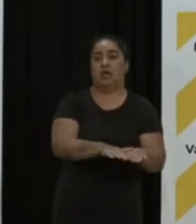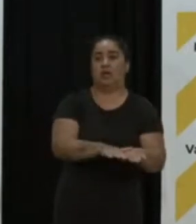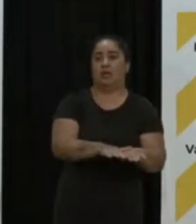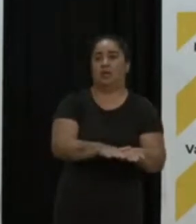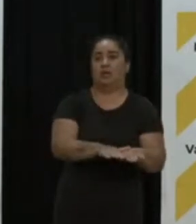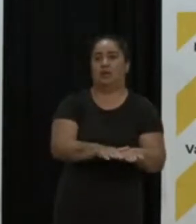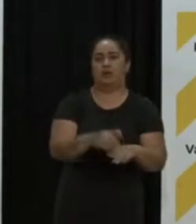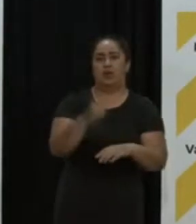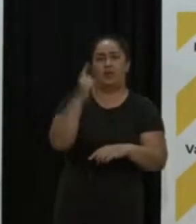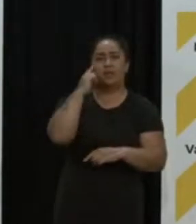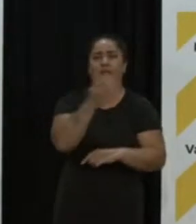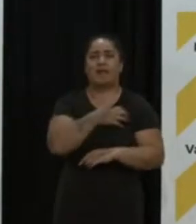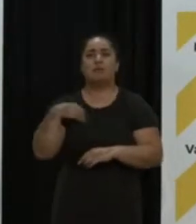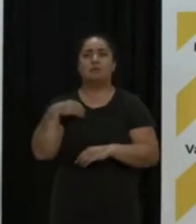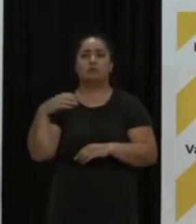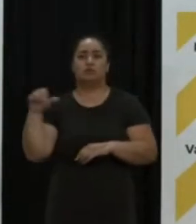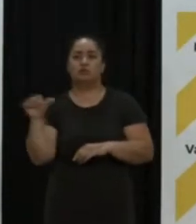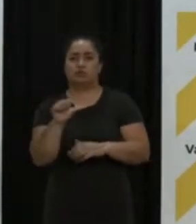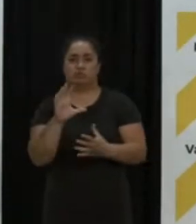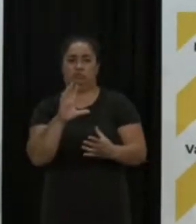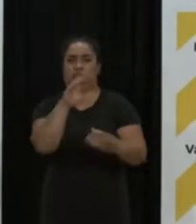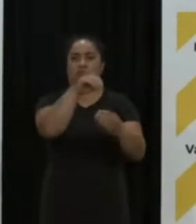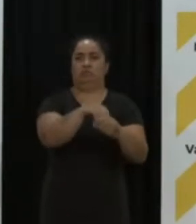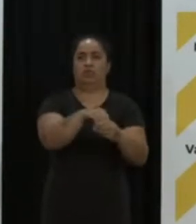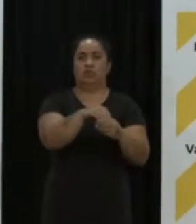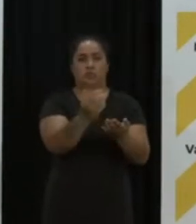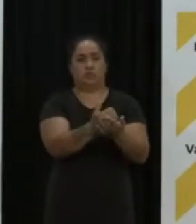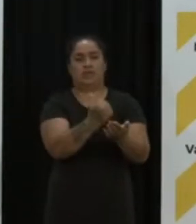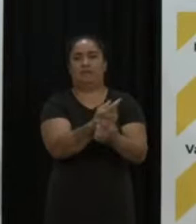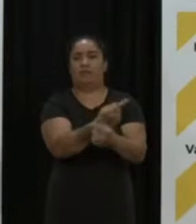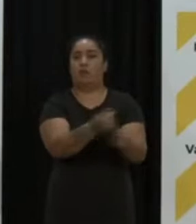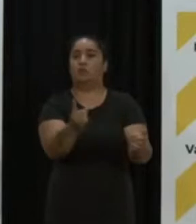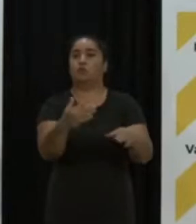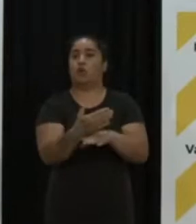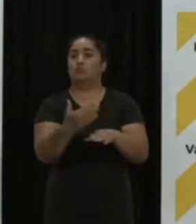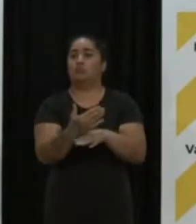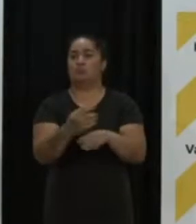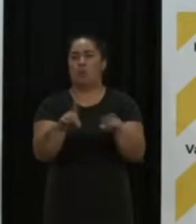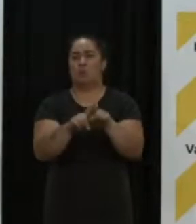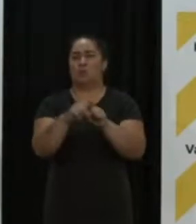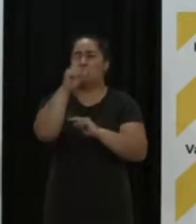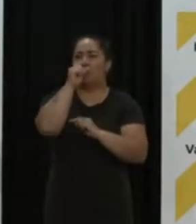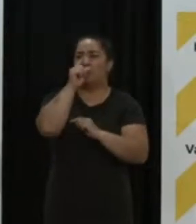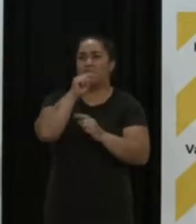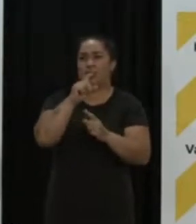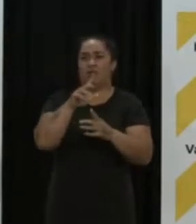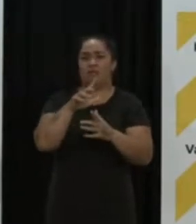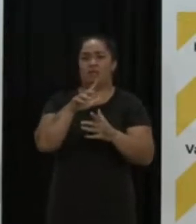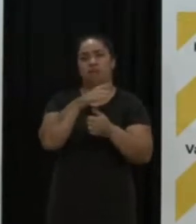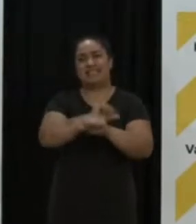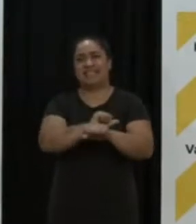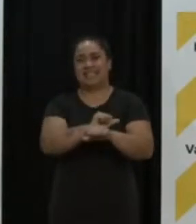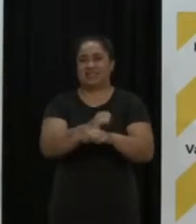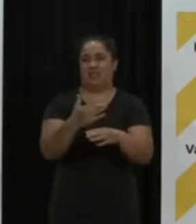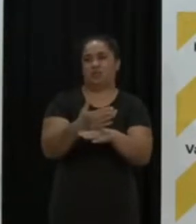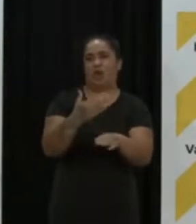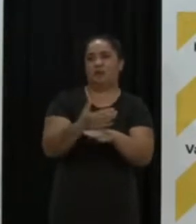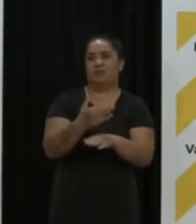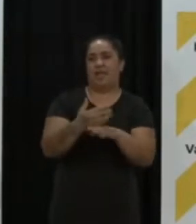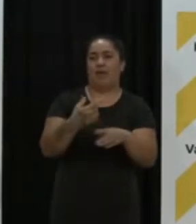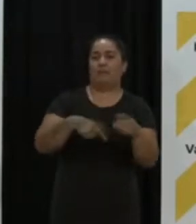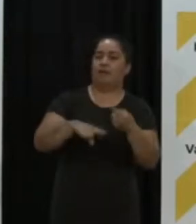have intervened to save those jobs and also to protect potentially oil prices in the future for New Zealanders? So one